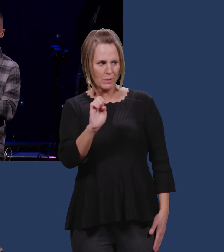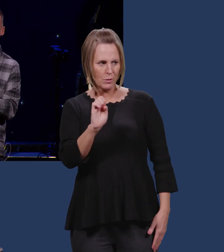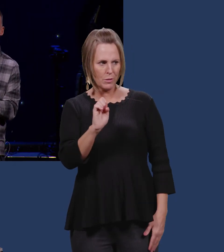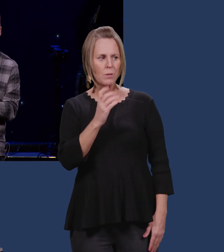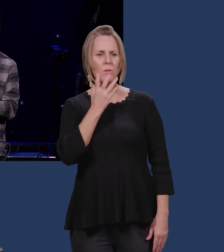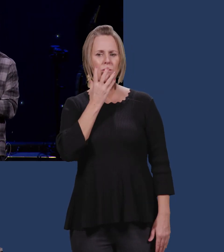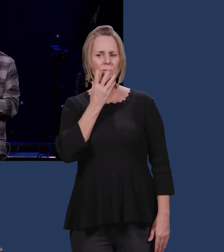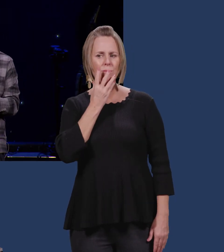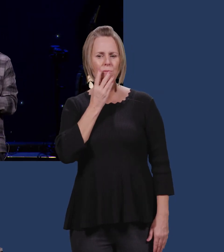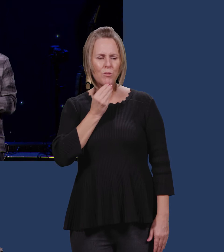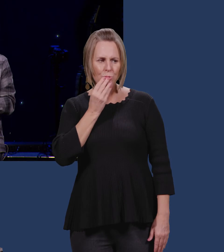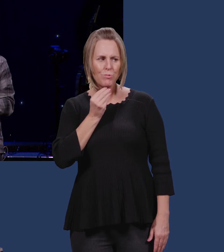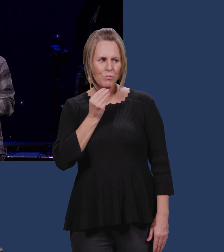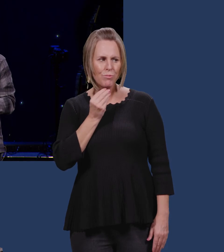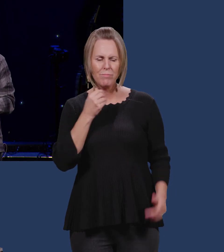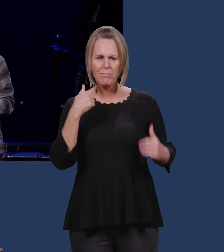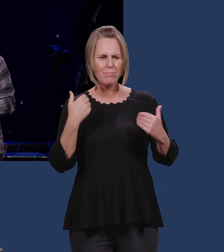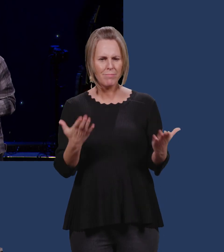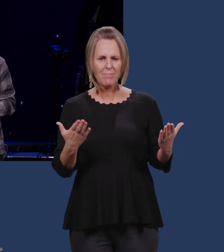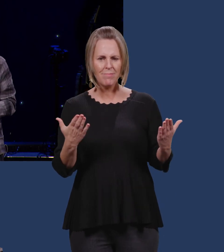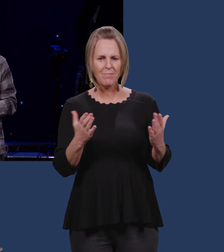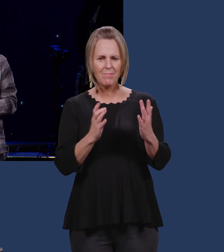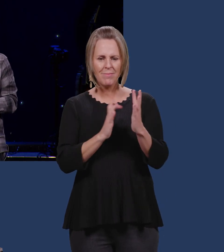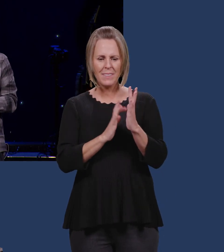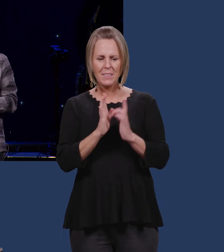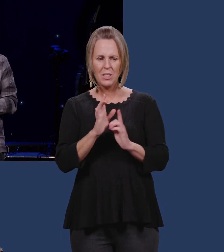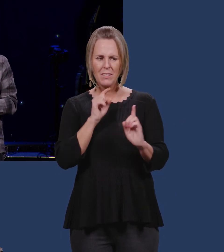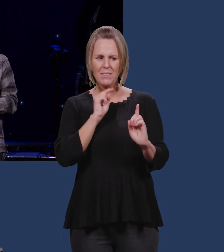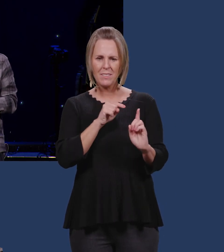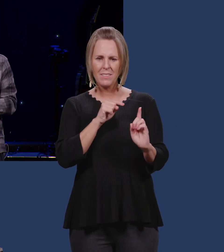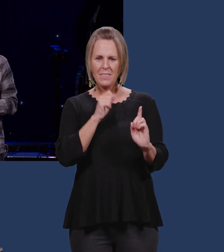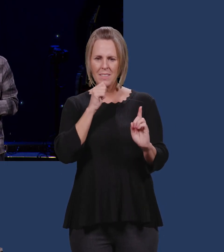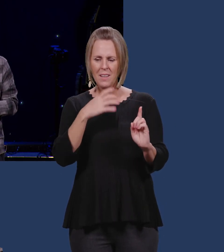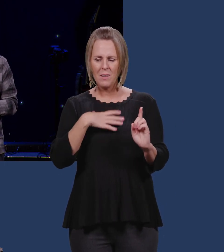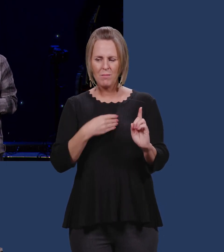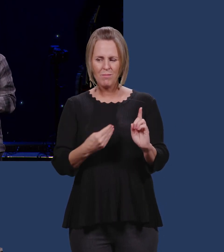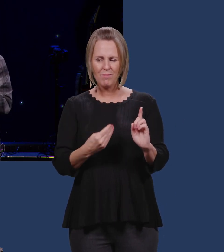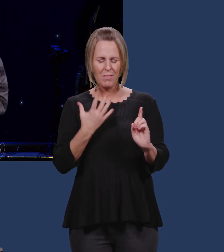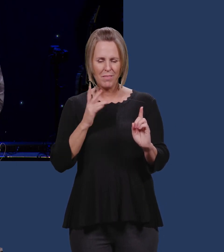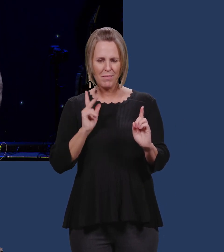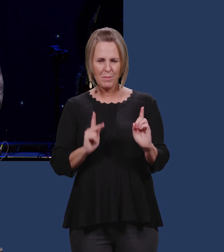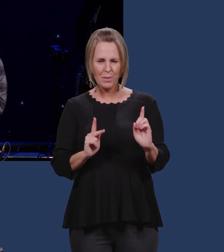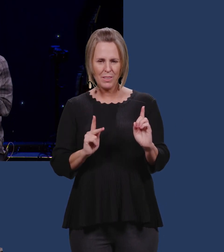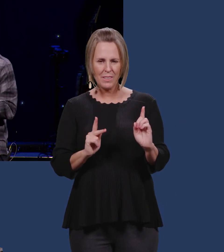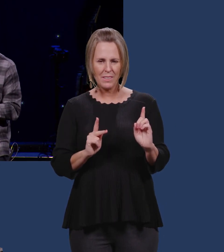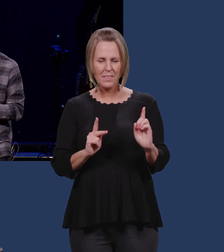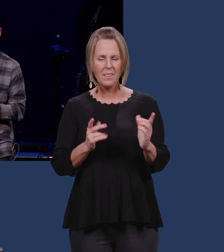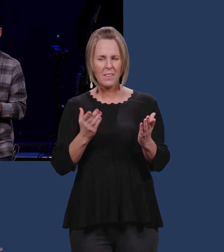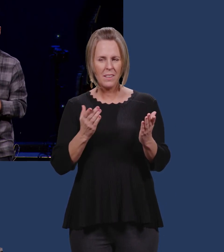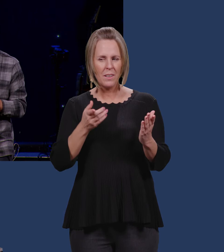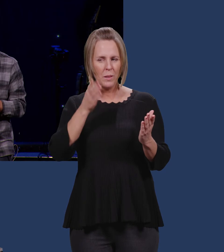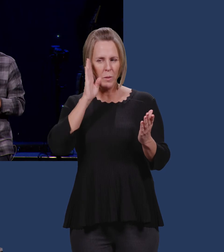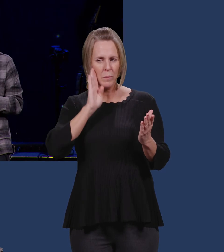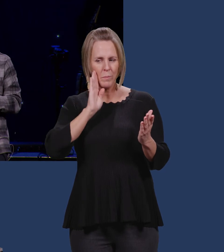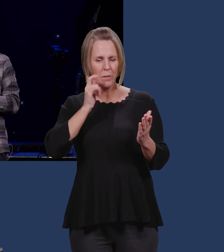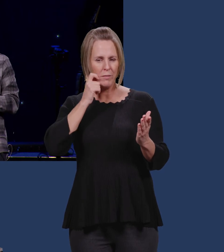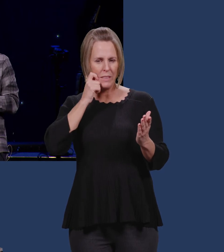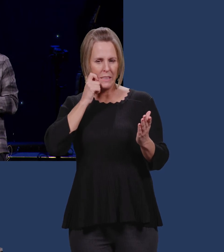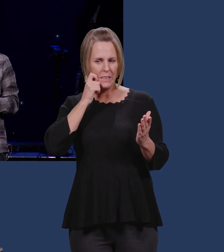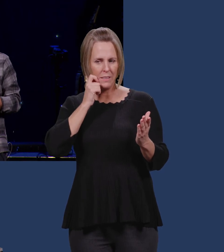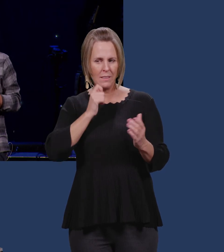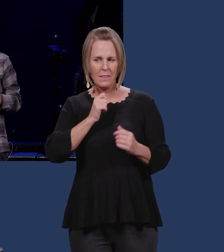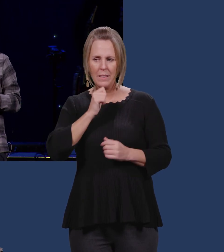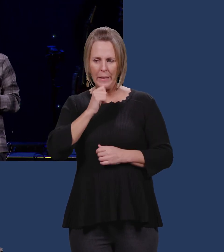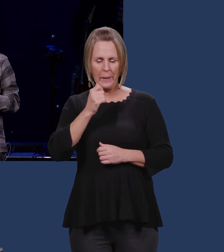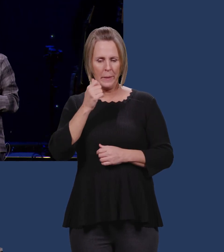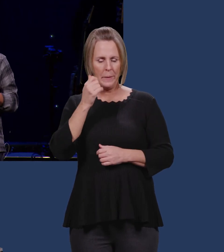century Jew. In other words, he was a person probably with brown skin that looked more like Apis's than white skin